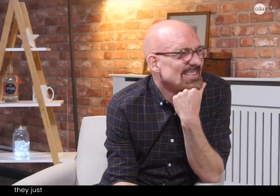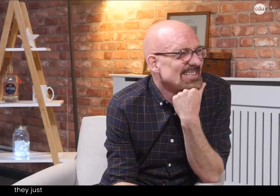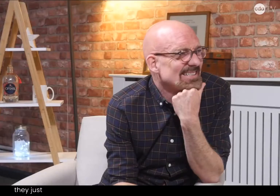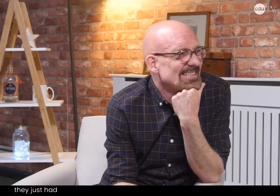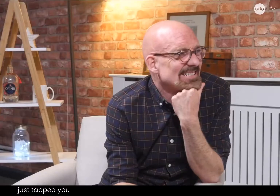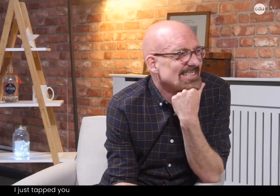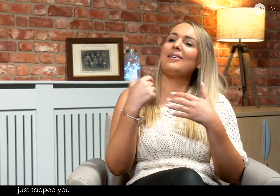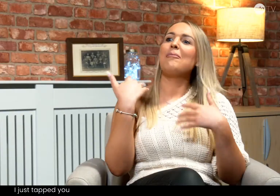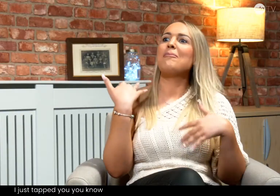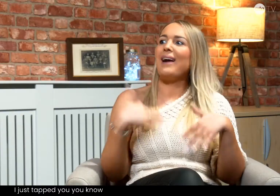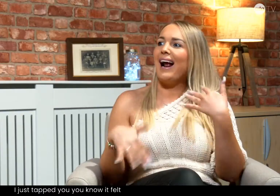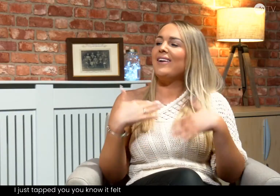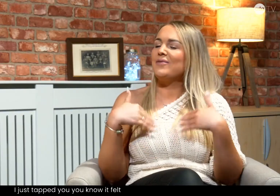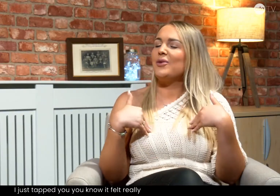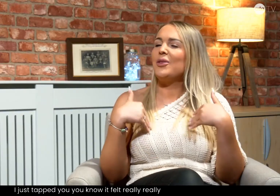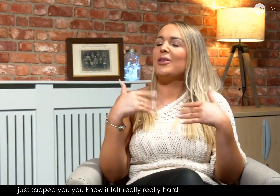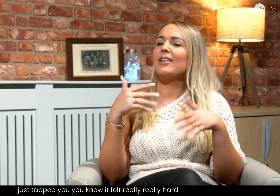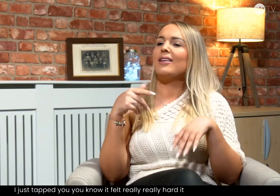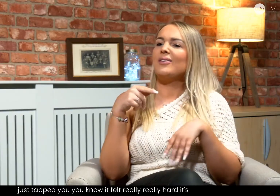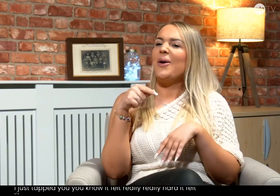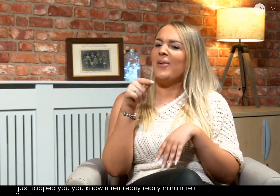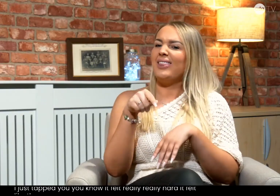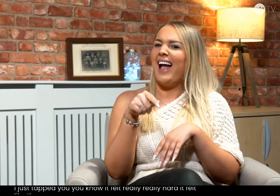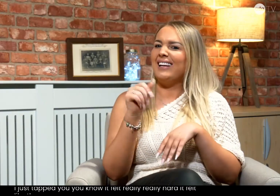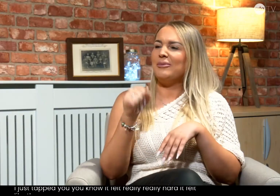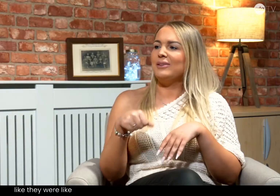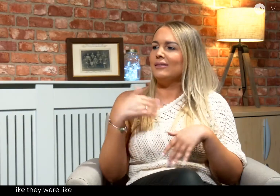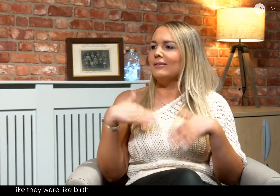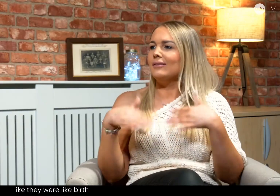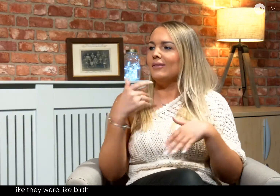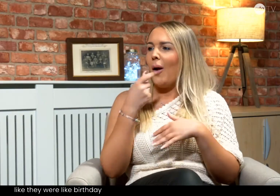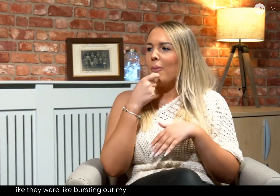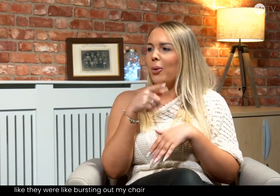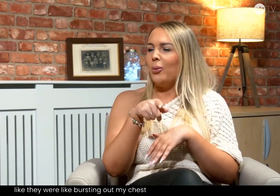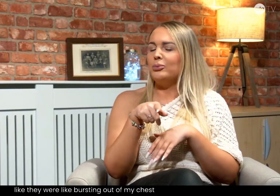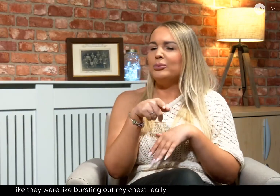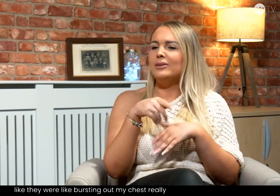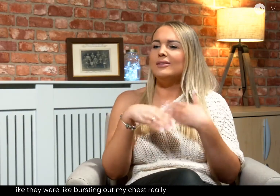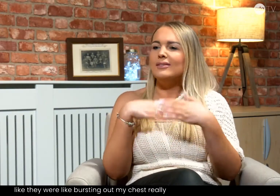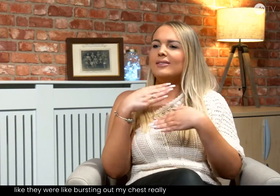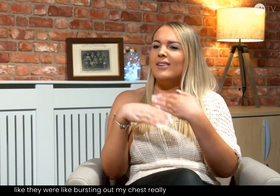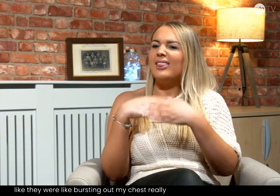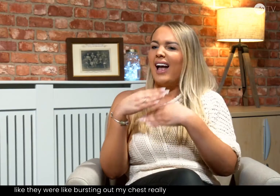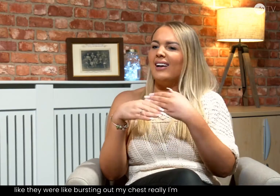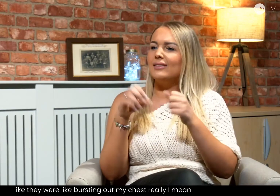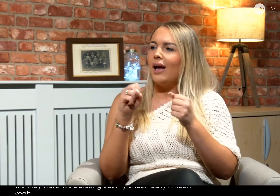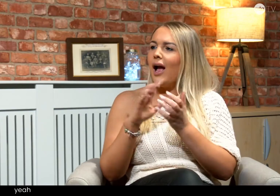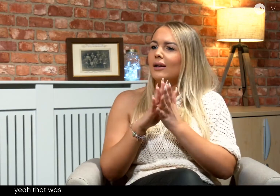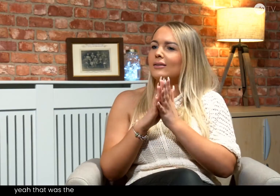really hard. It felt like they were like bursting out of my chest, really. I mean, yeah, that was very, very painful on those hormones right at the